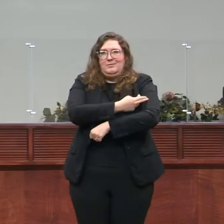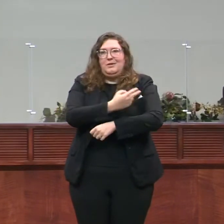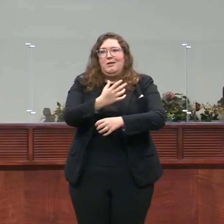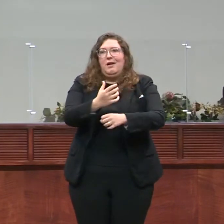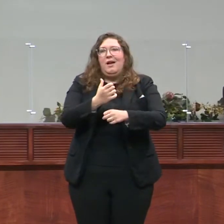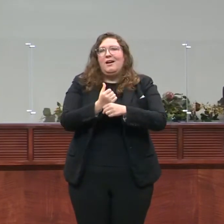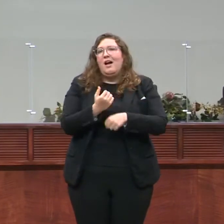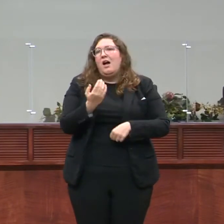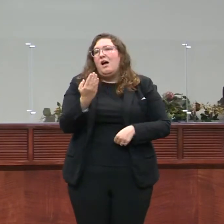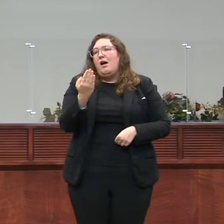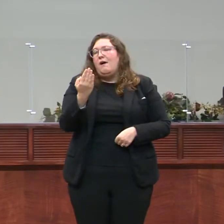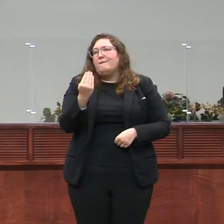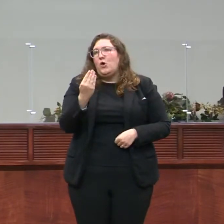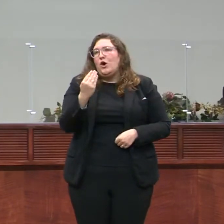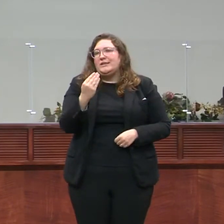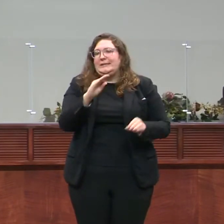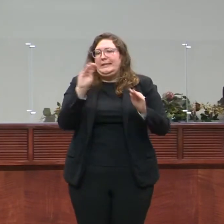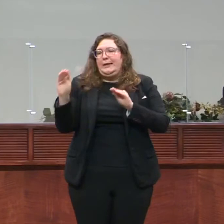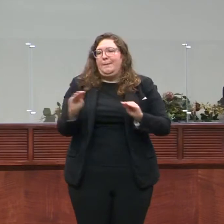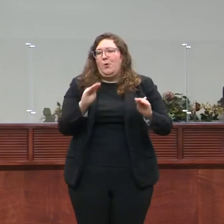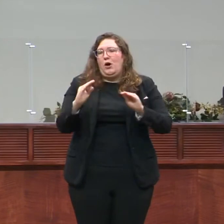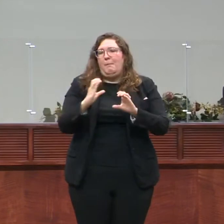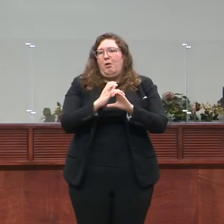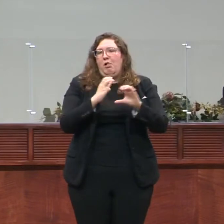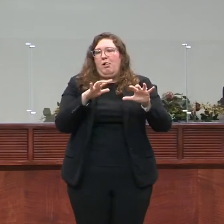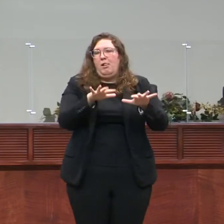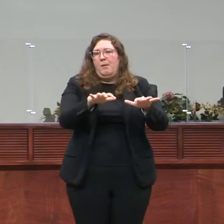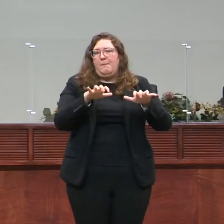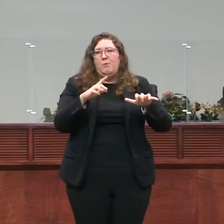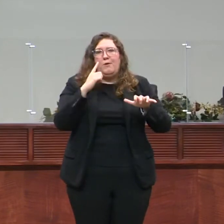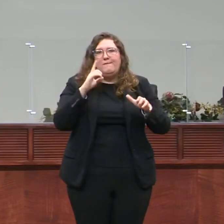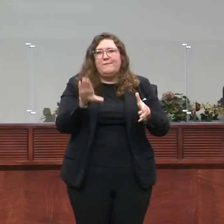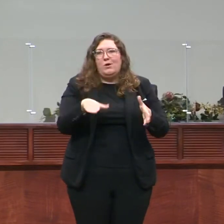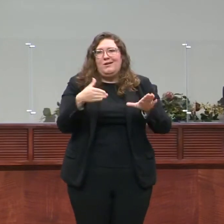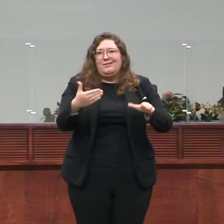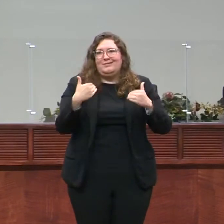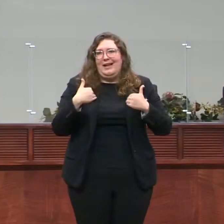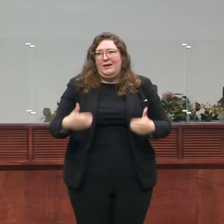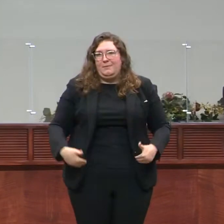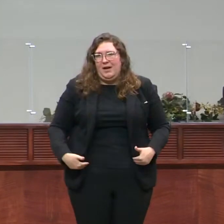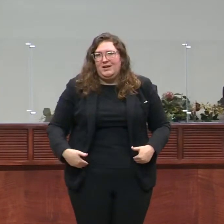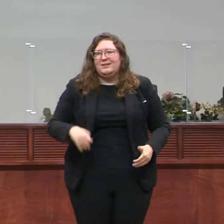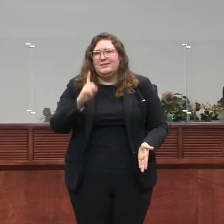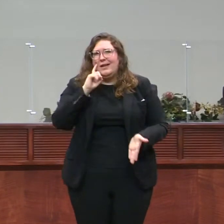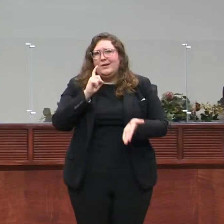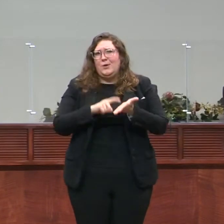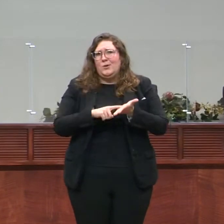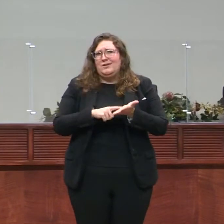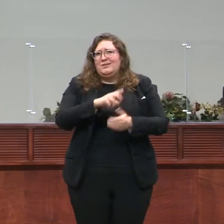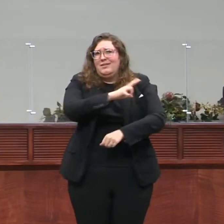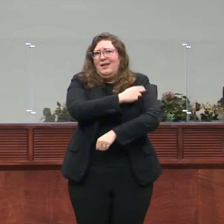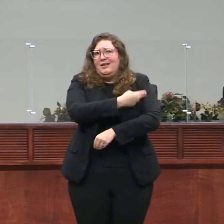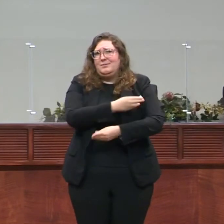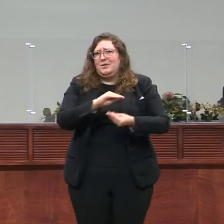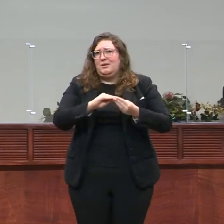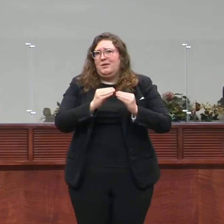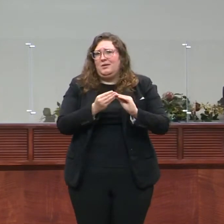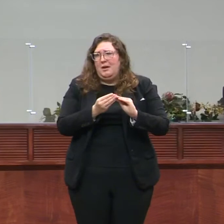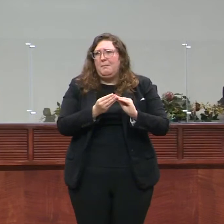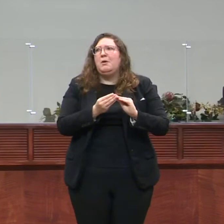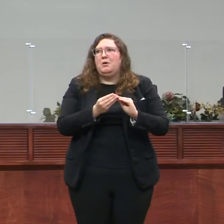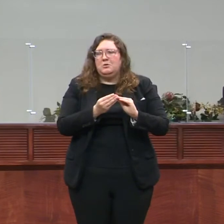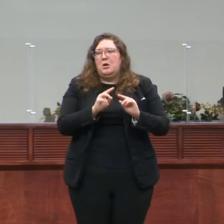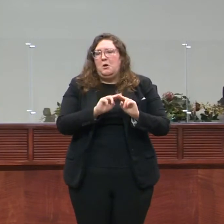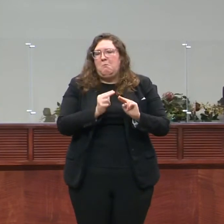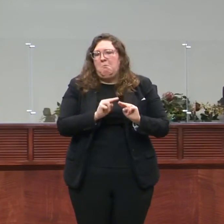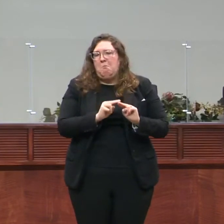morgues. I looked at the state numbers. It looks like hospitalizations are starting to fall. Curious if you guys have been in touch with our local hospitals to kind of